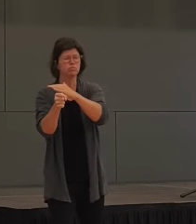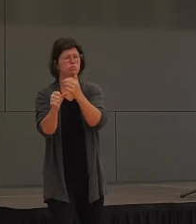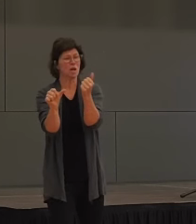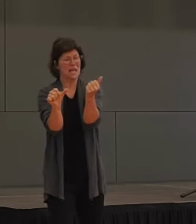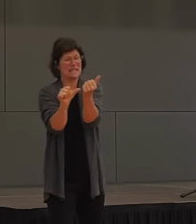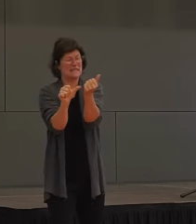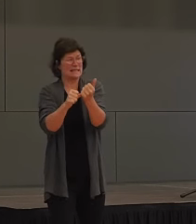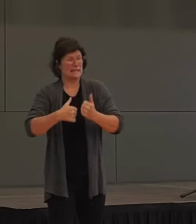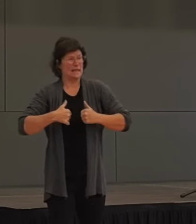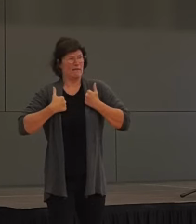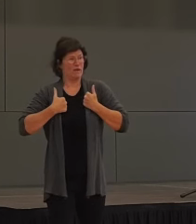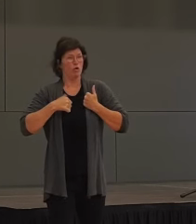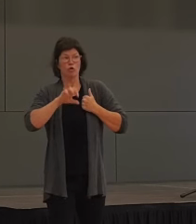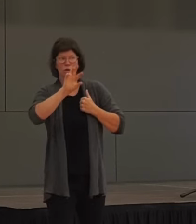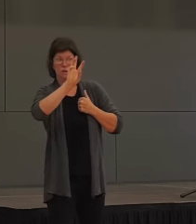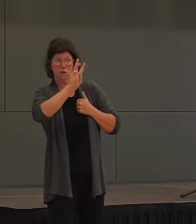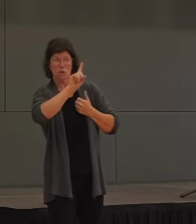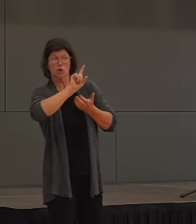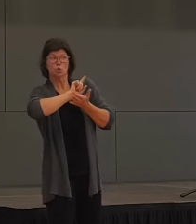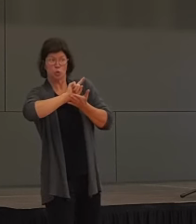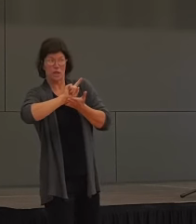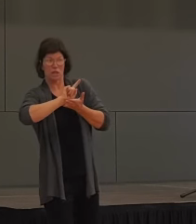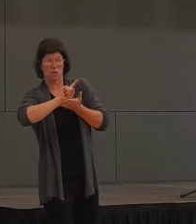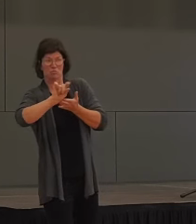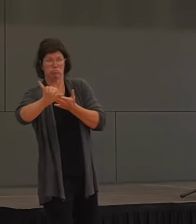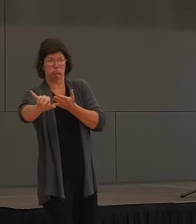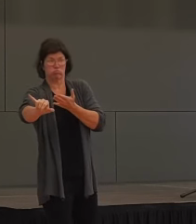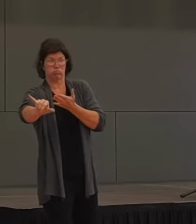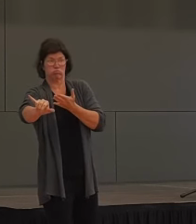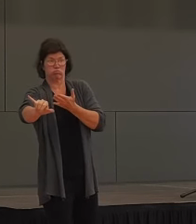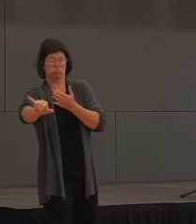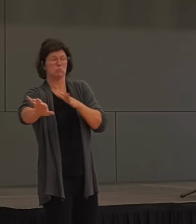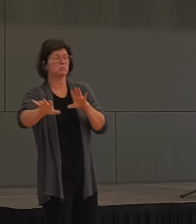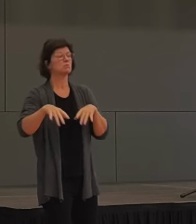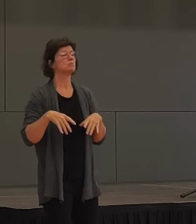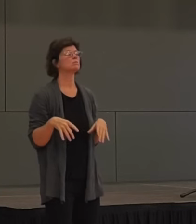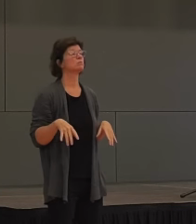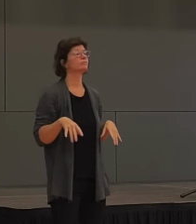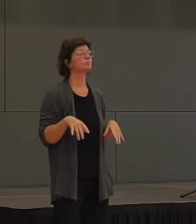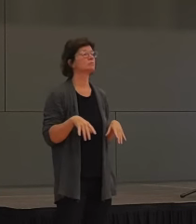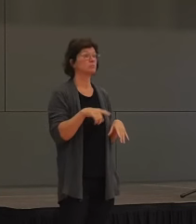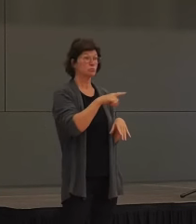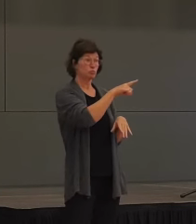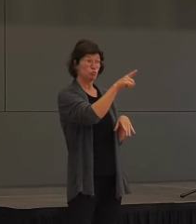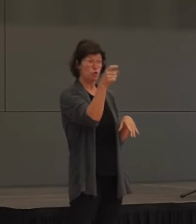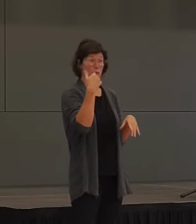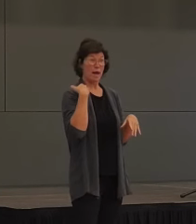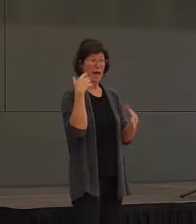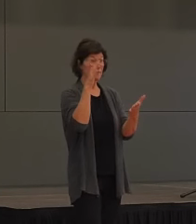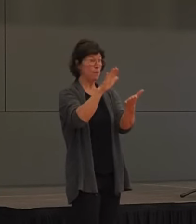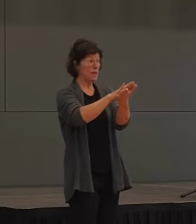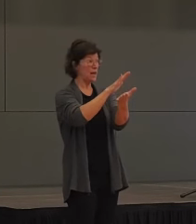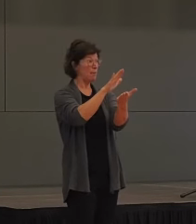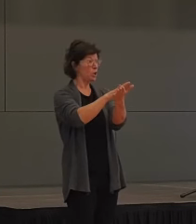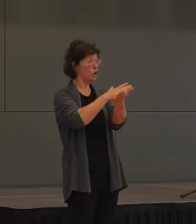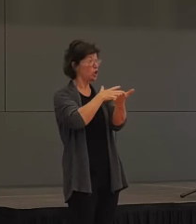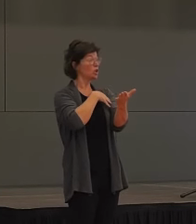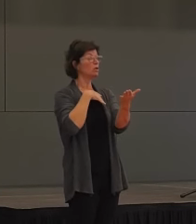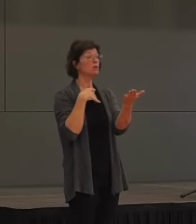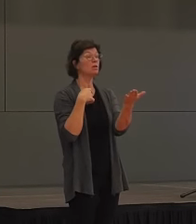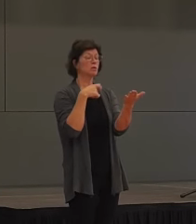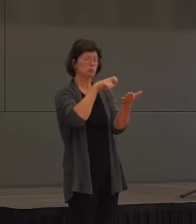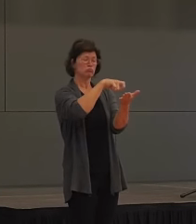6 weeks. If you can, if you have a little piece of paper or a little scrap note paper or